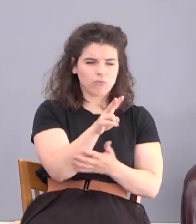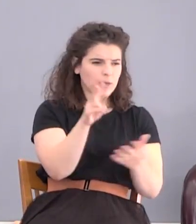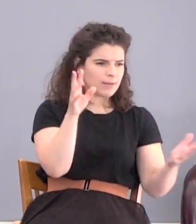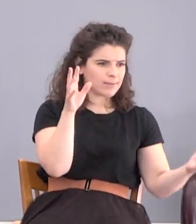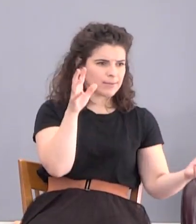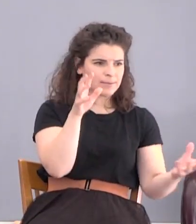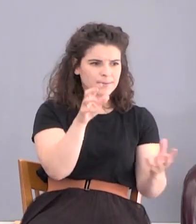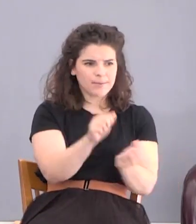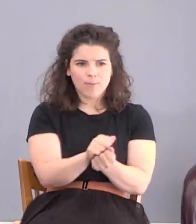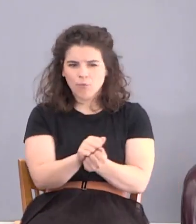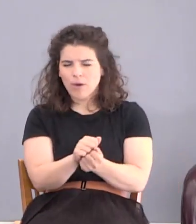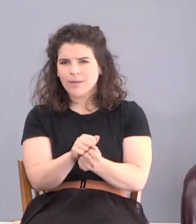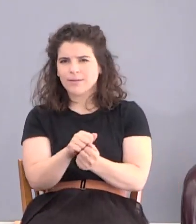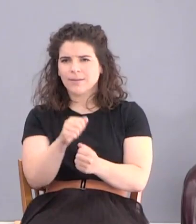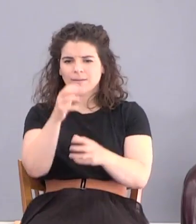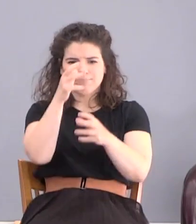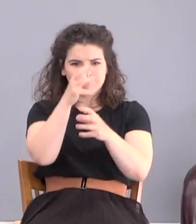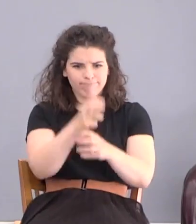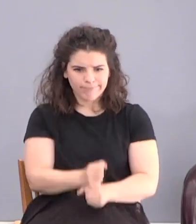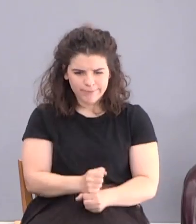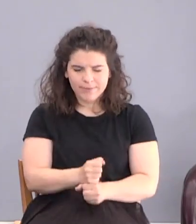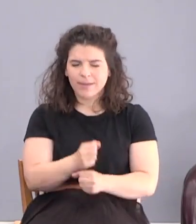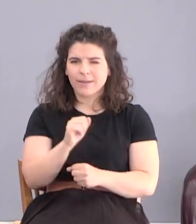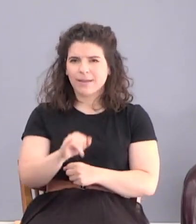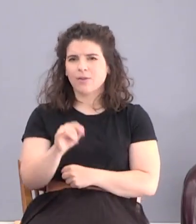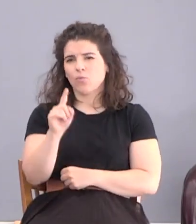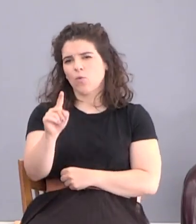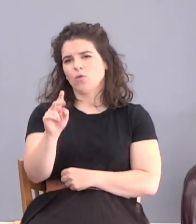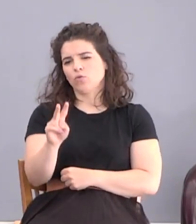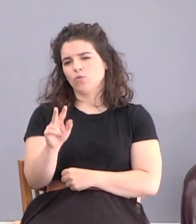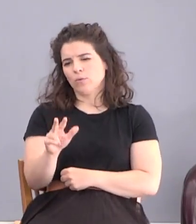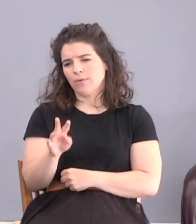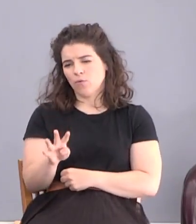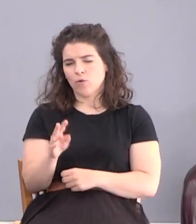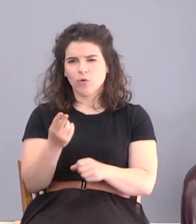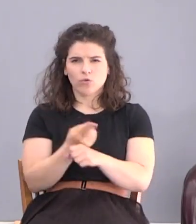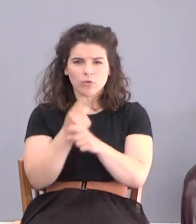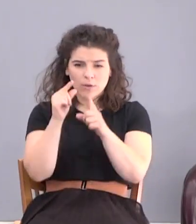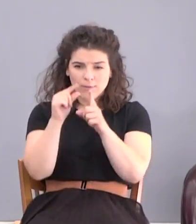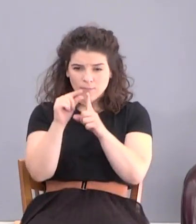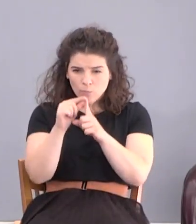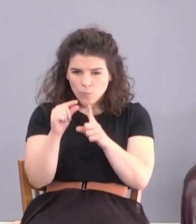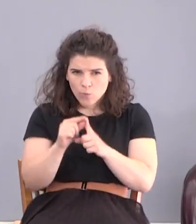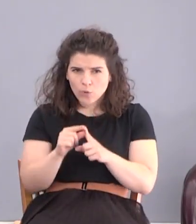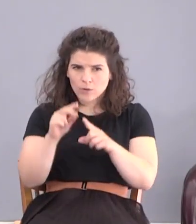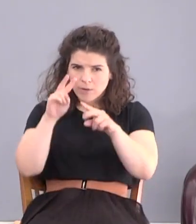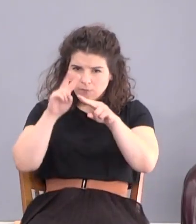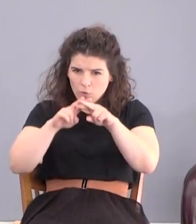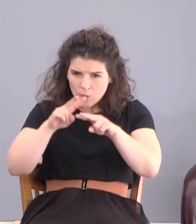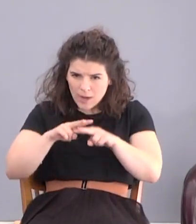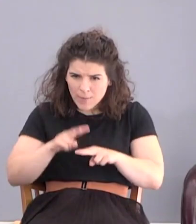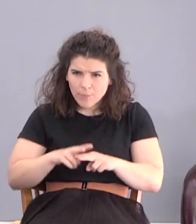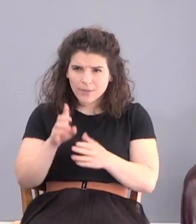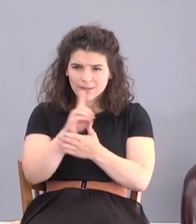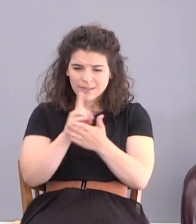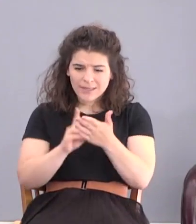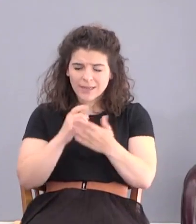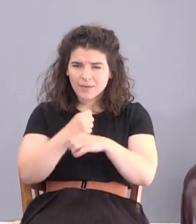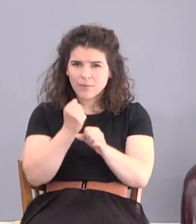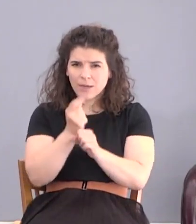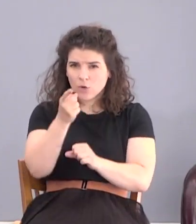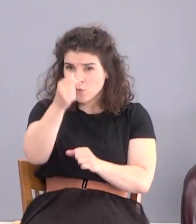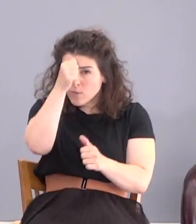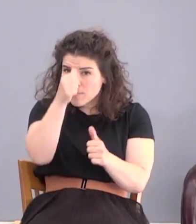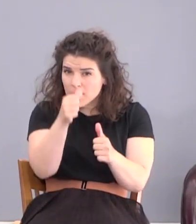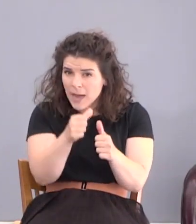verses, he's condensing it down, and he's using terms and words that are designed to make you remember, designed to